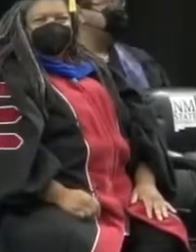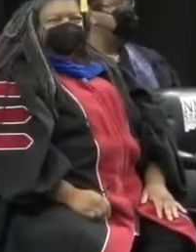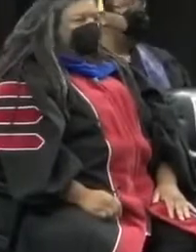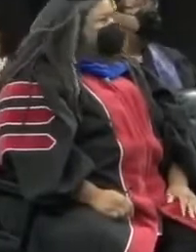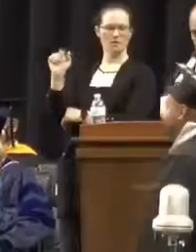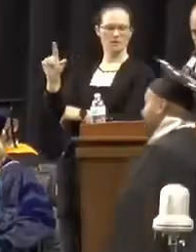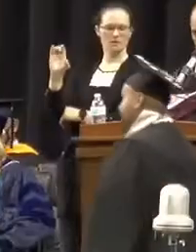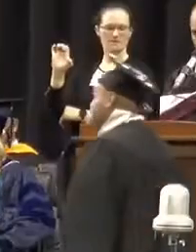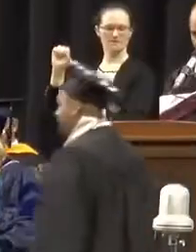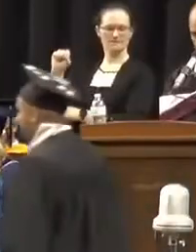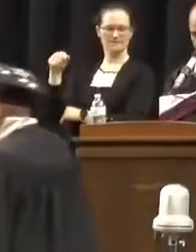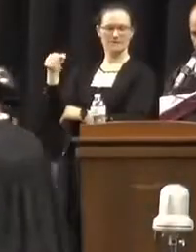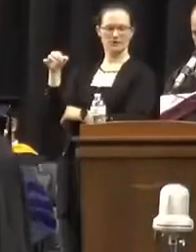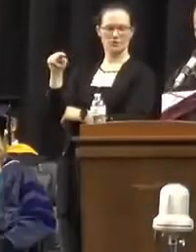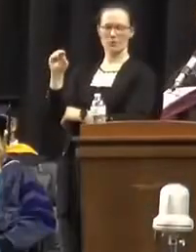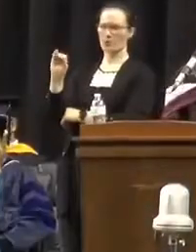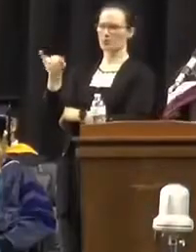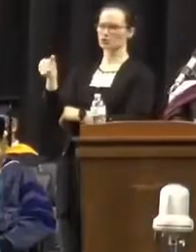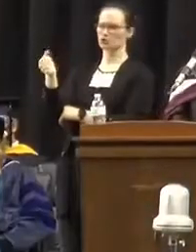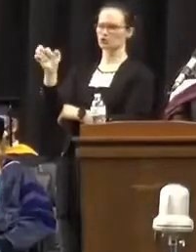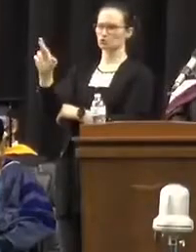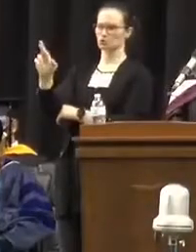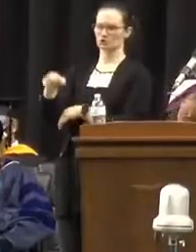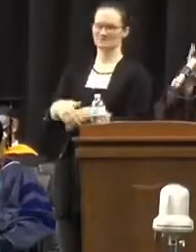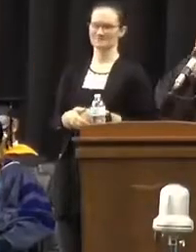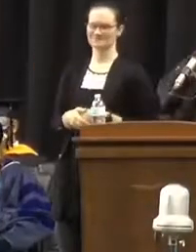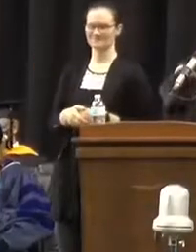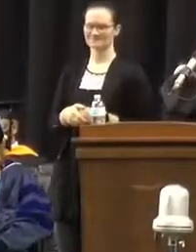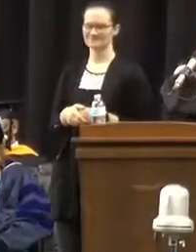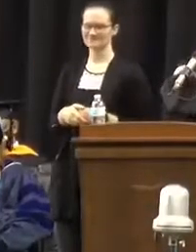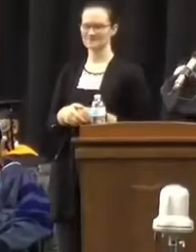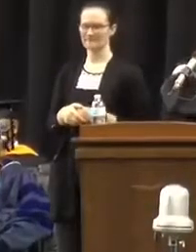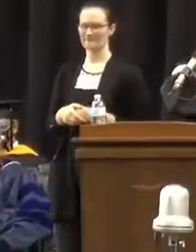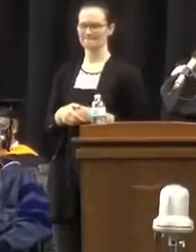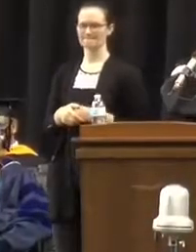Raul Espino Jr.